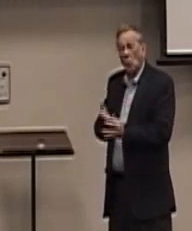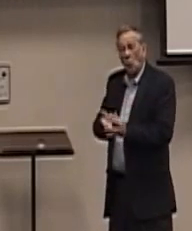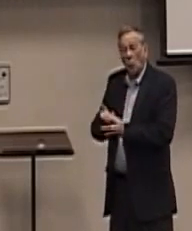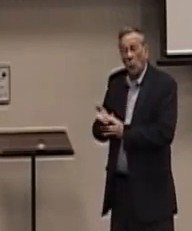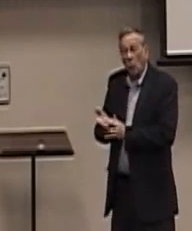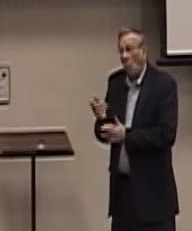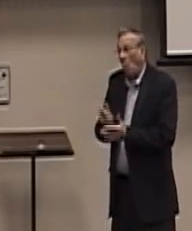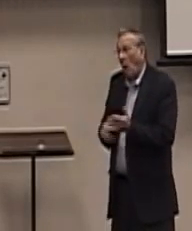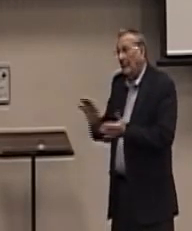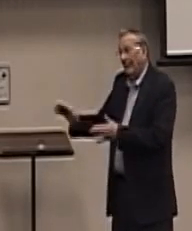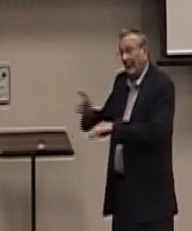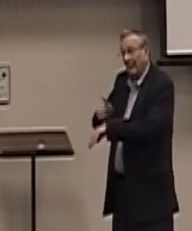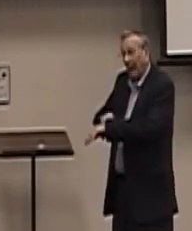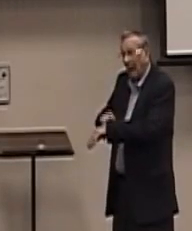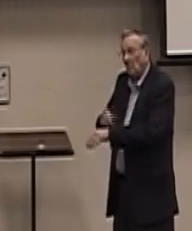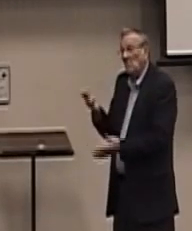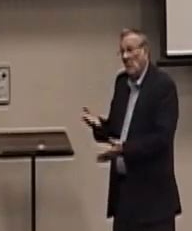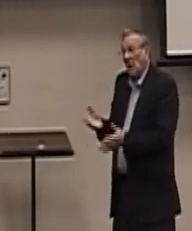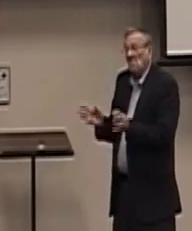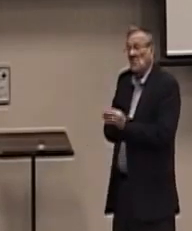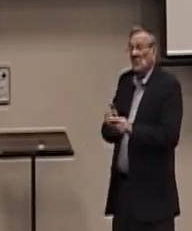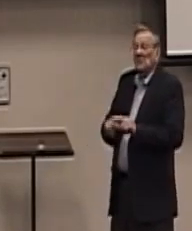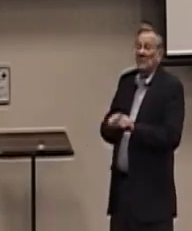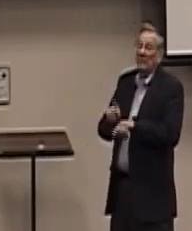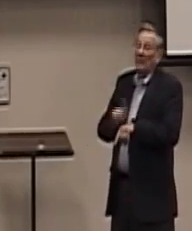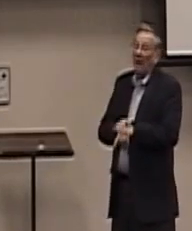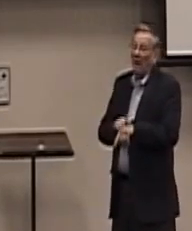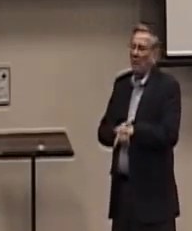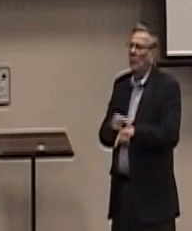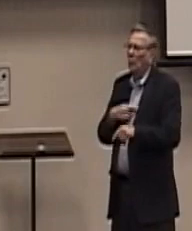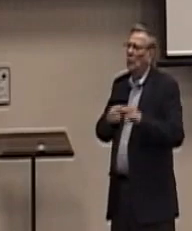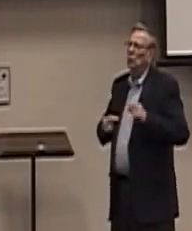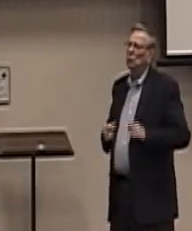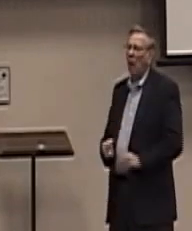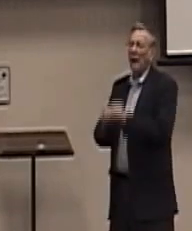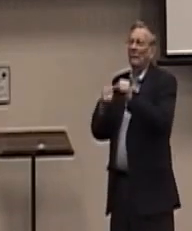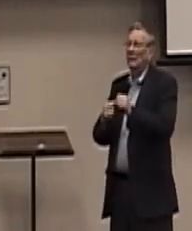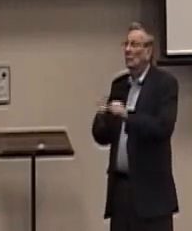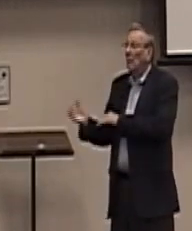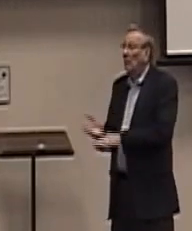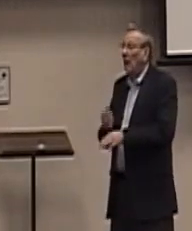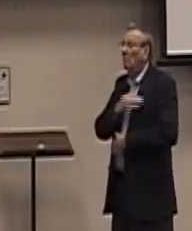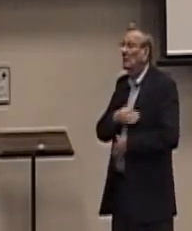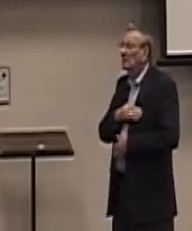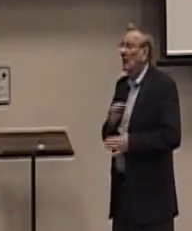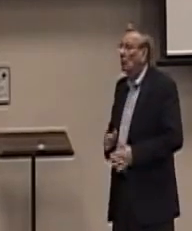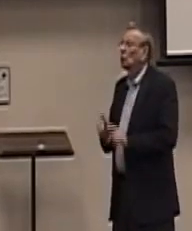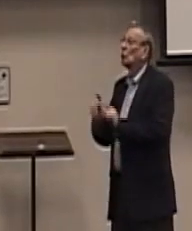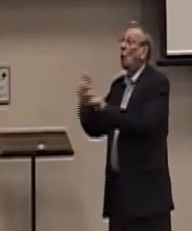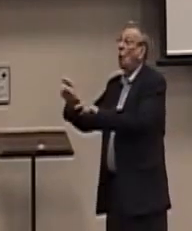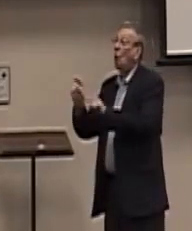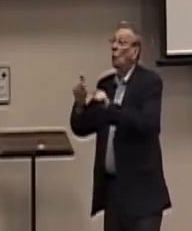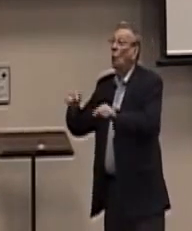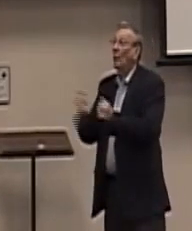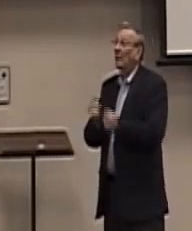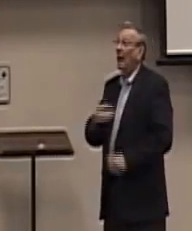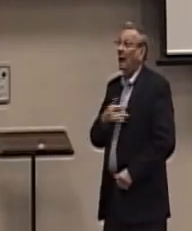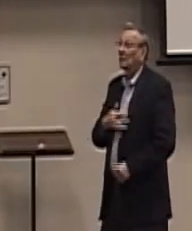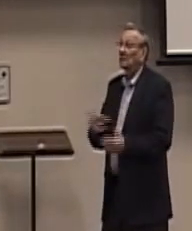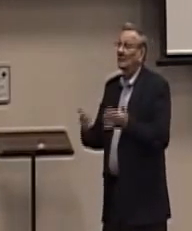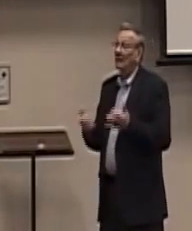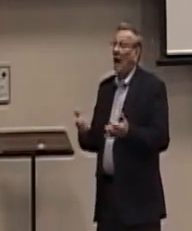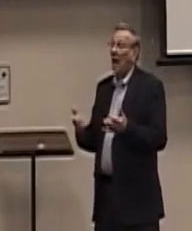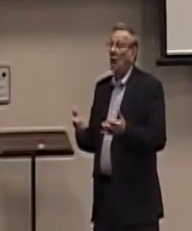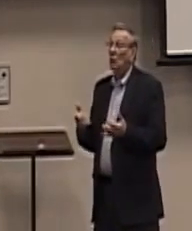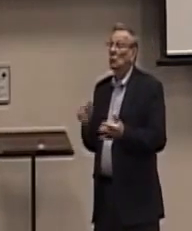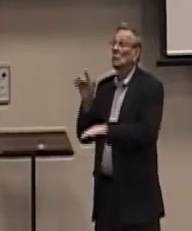what their timeline is, we may meet at a different time. But we're striving basically to prepare our missionaries to go with their heart's desire